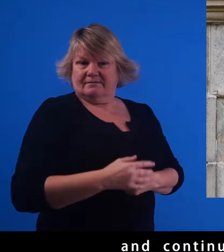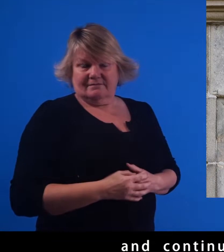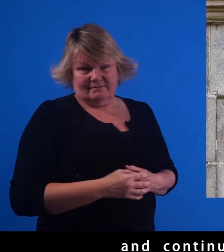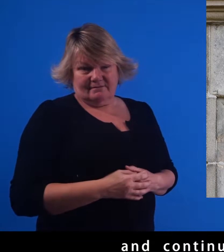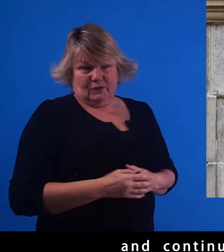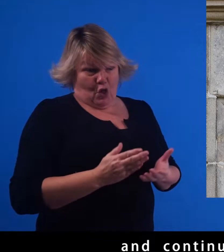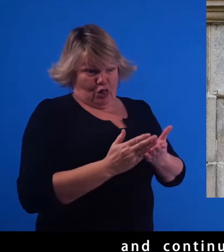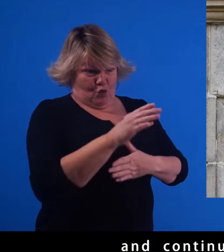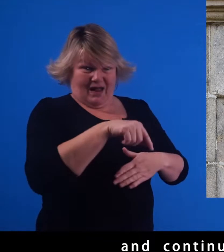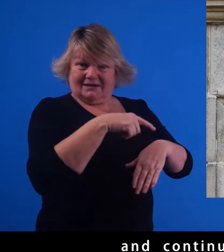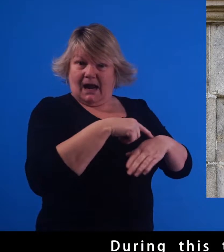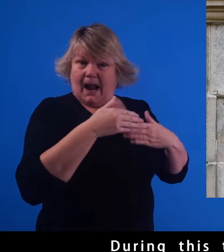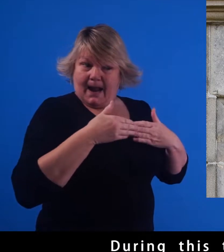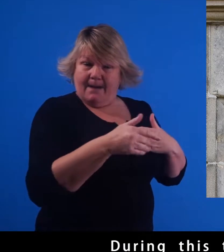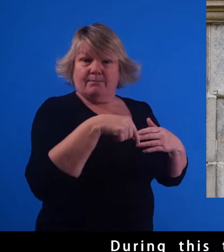in 1731.